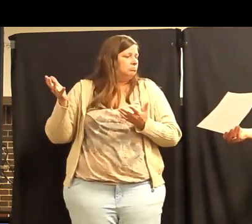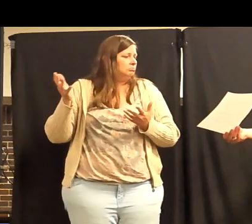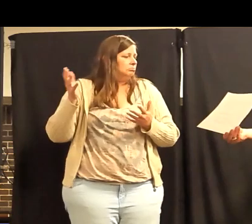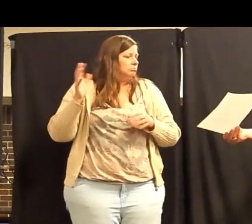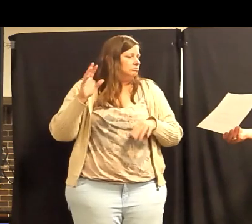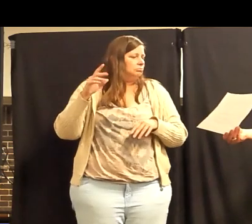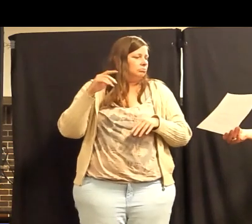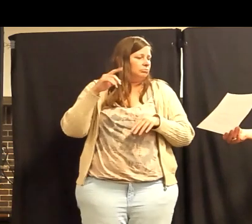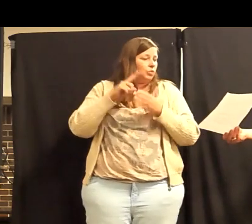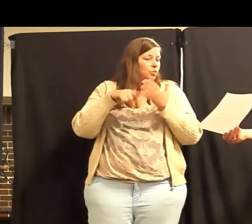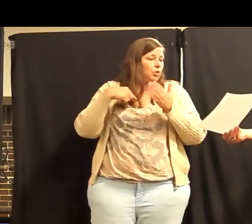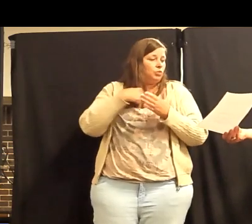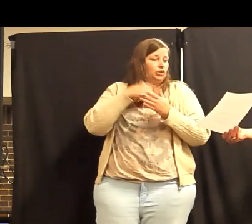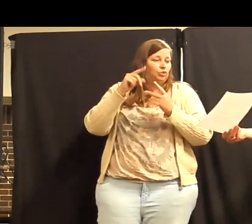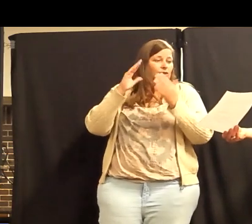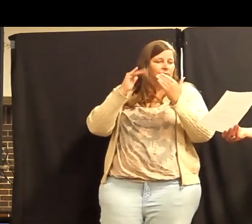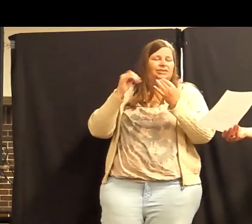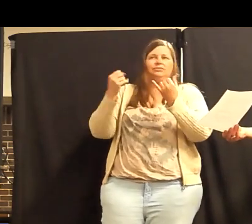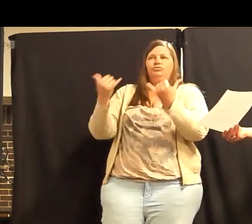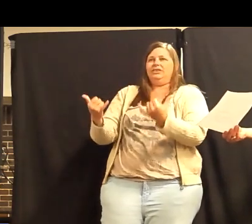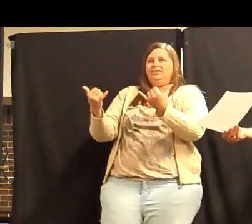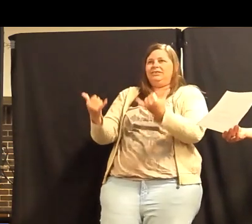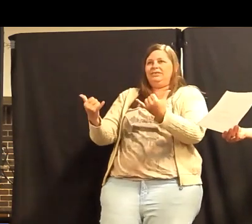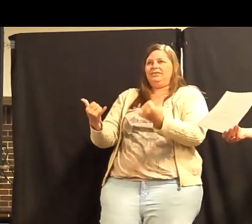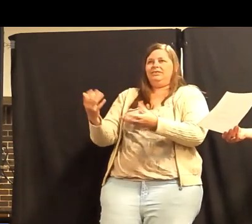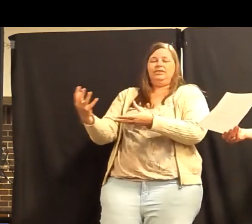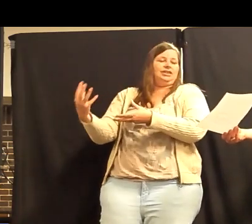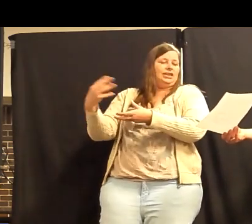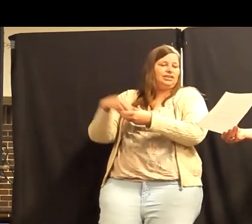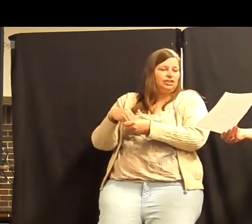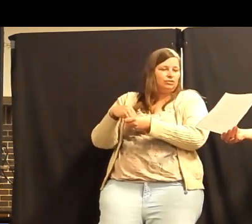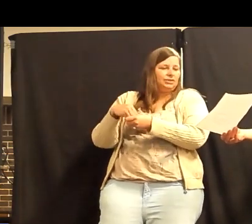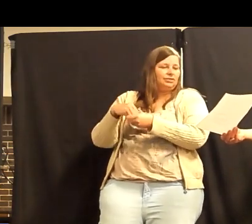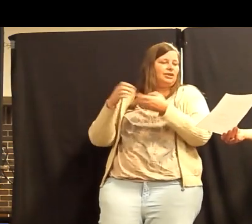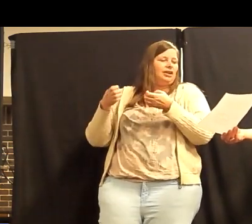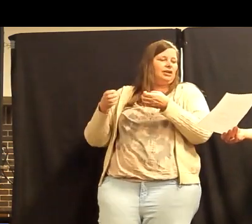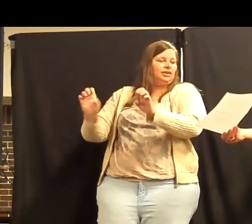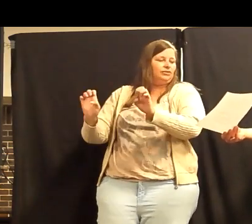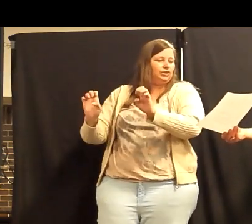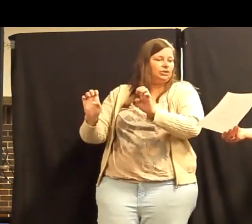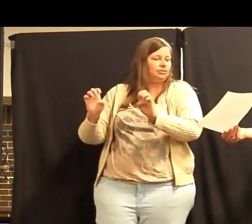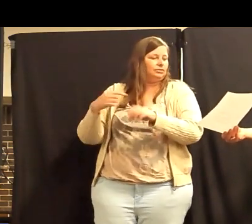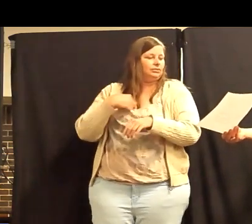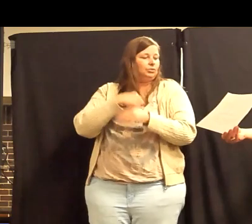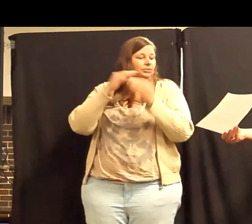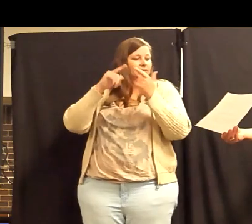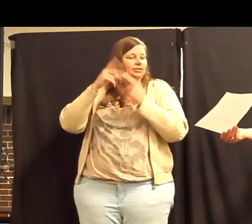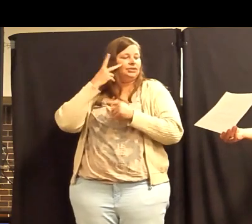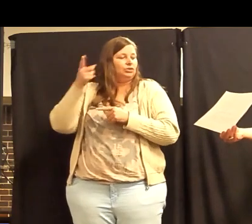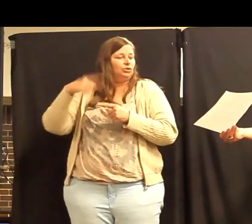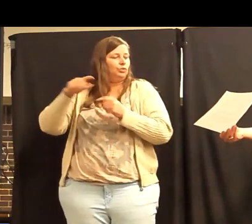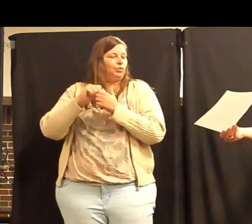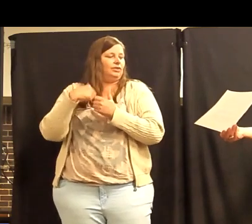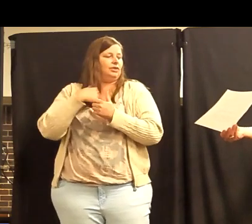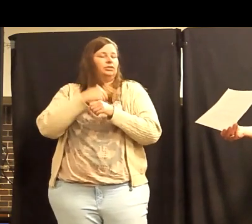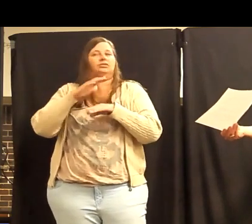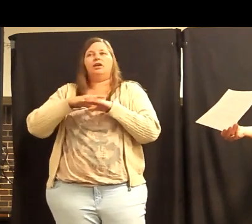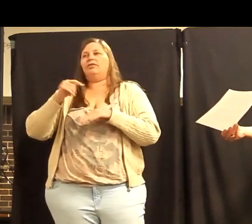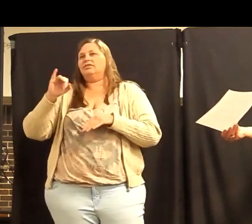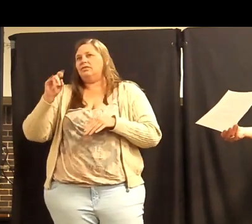expect perfection, not at all. But what I do expect is for you to be present, engaged, and give